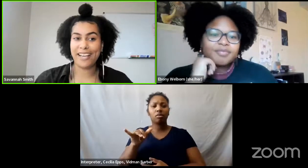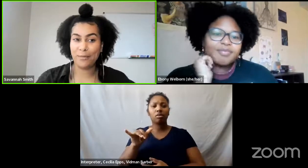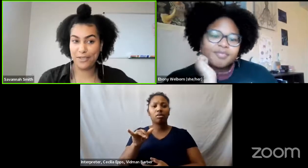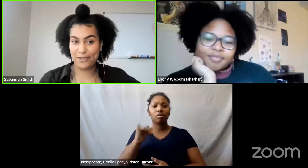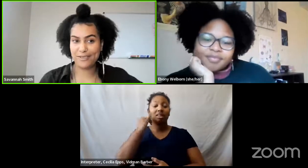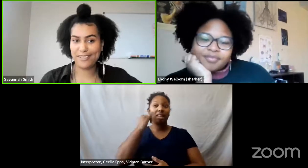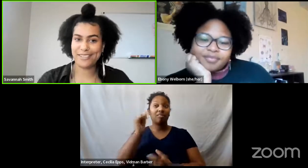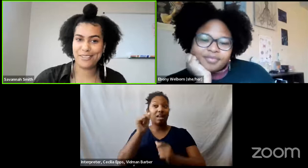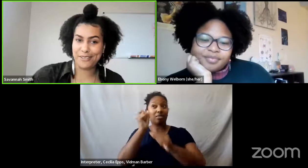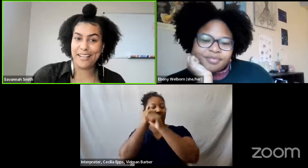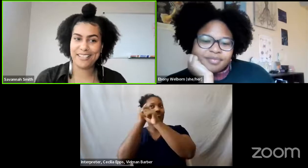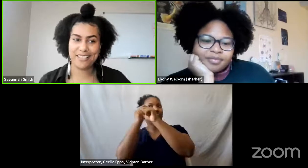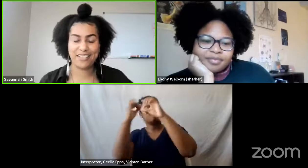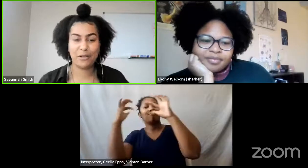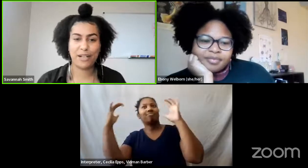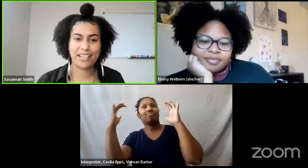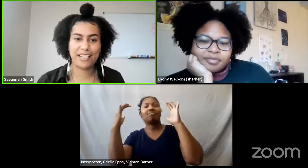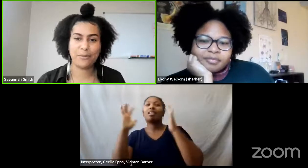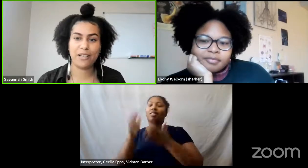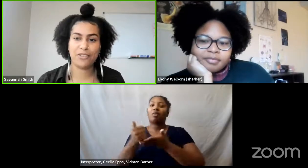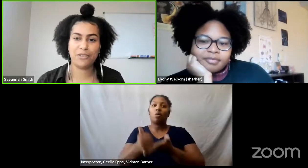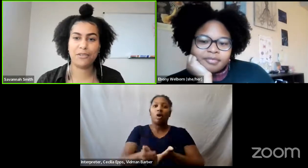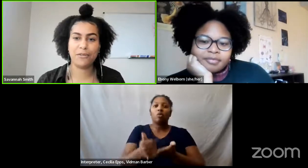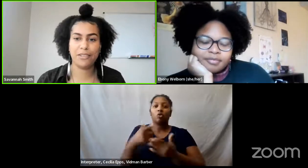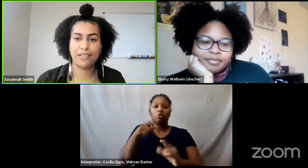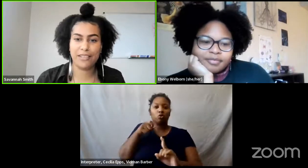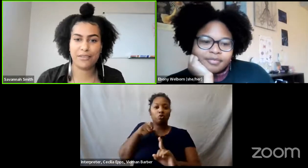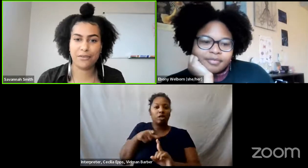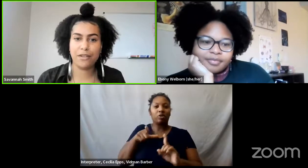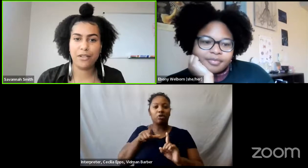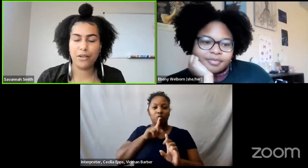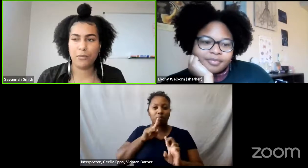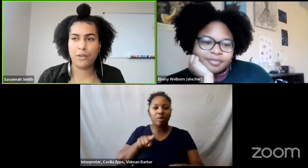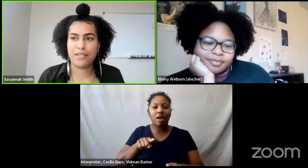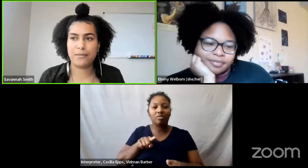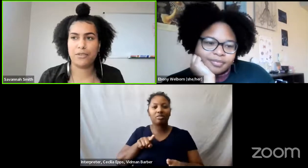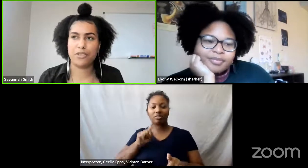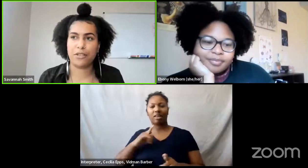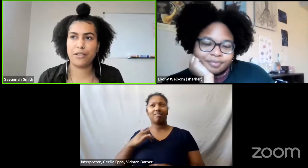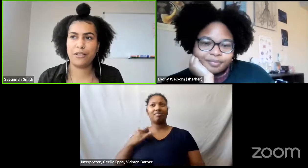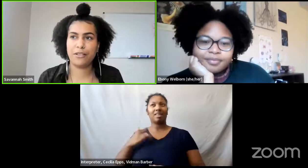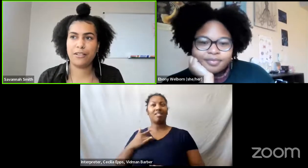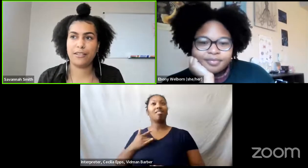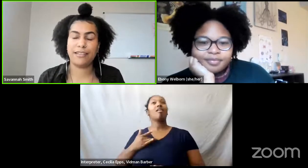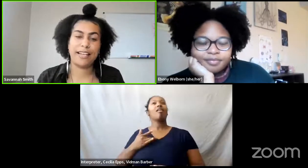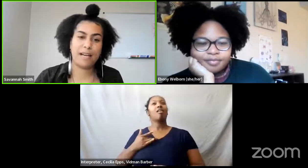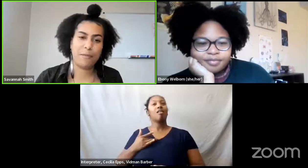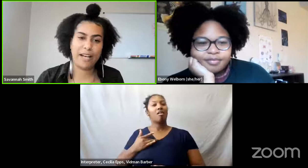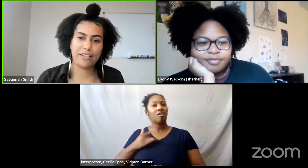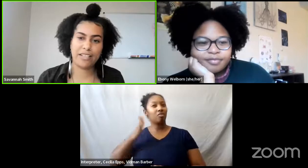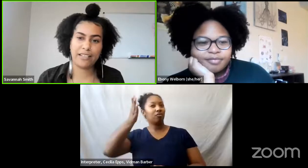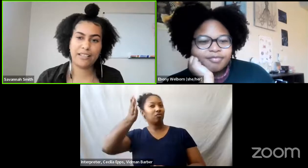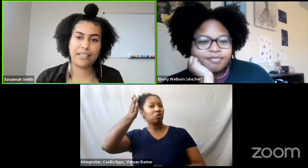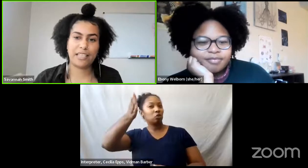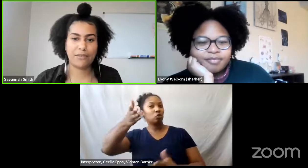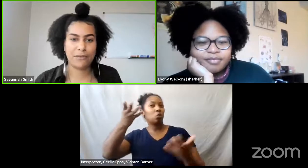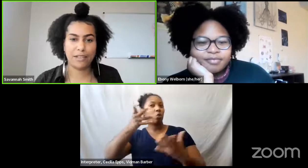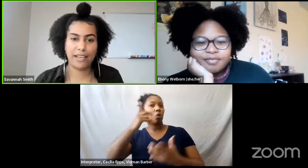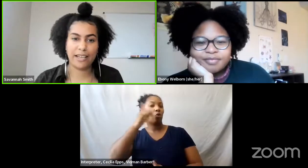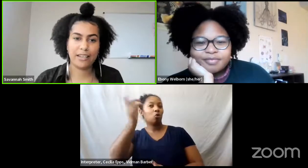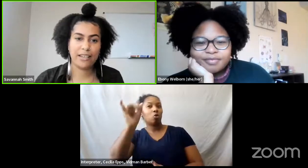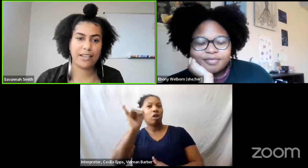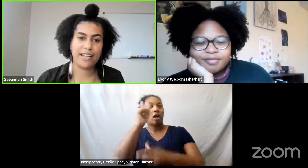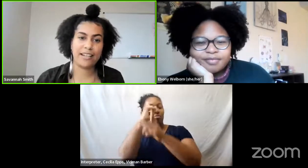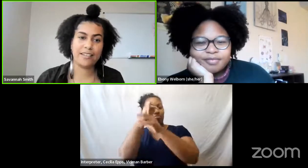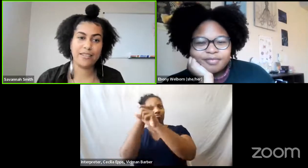one, that helps you trigger reactions in your body as well. So you can feel into what does a future like I'm imagining even